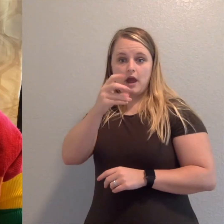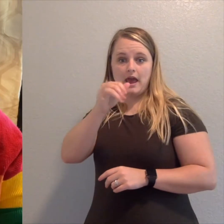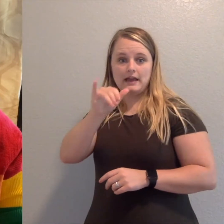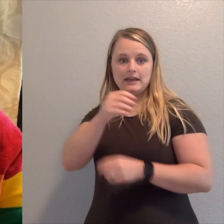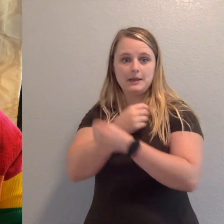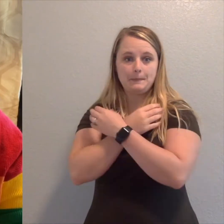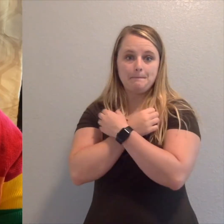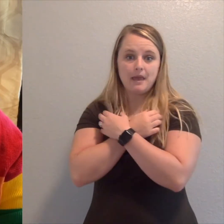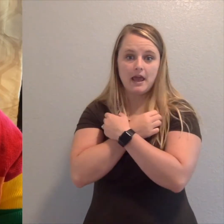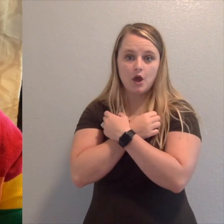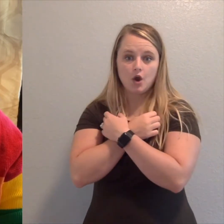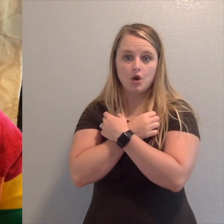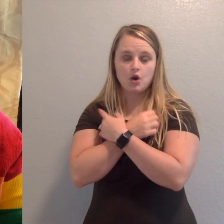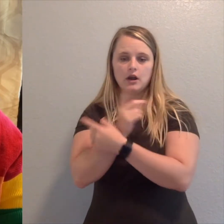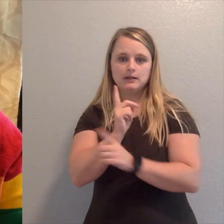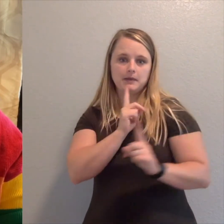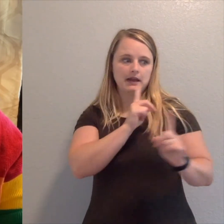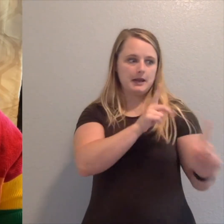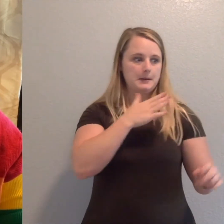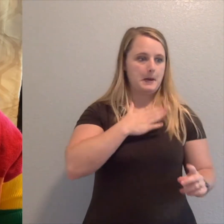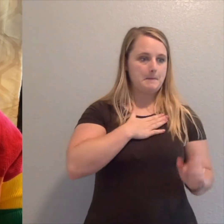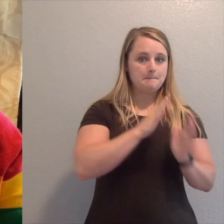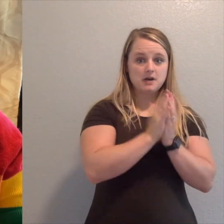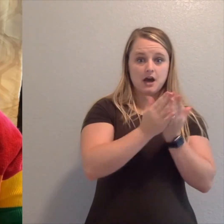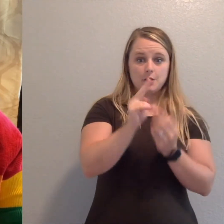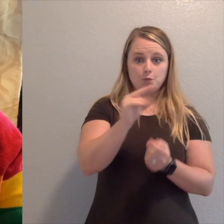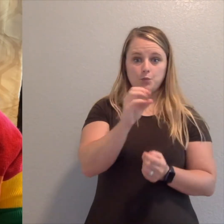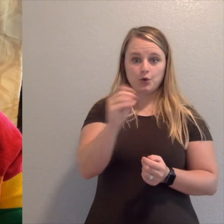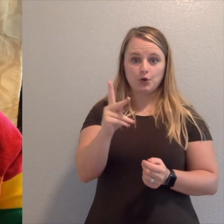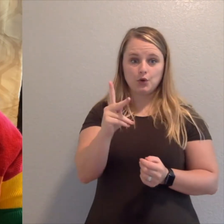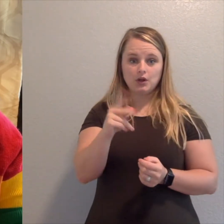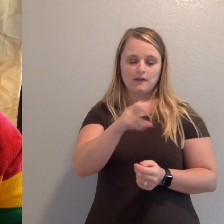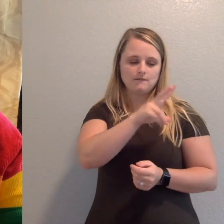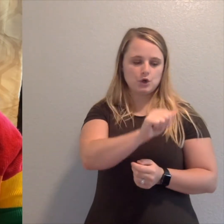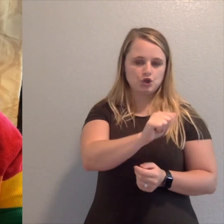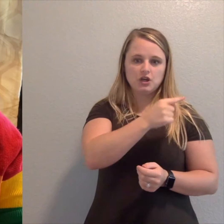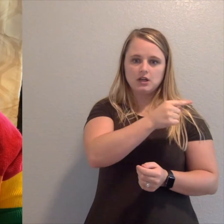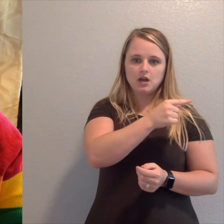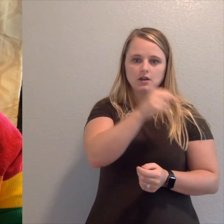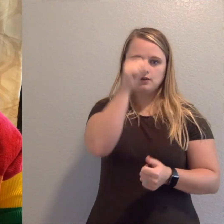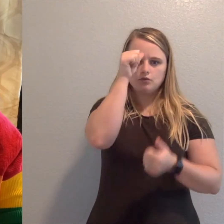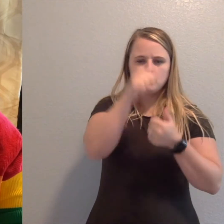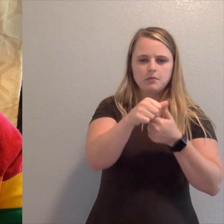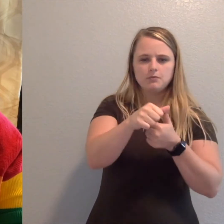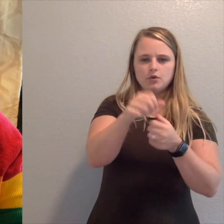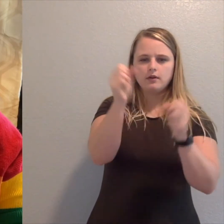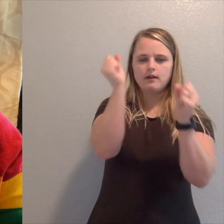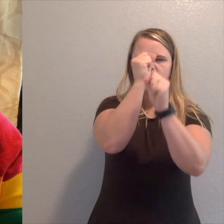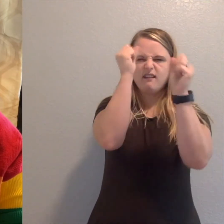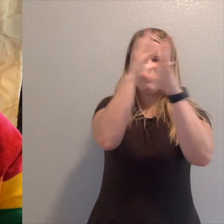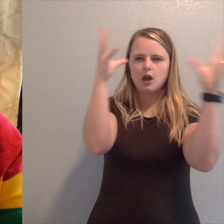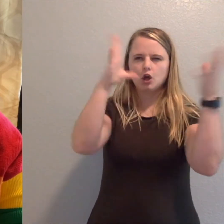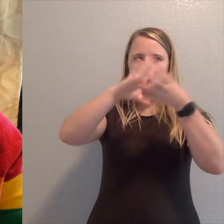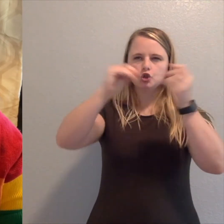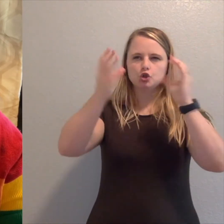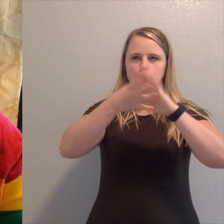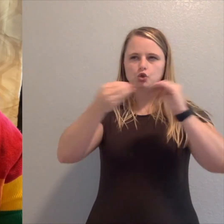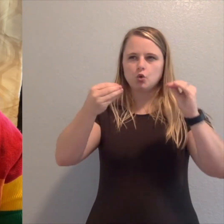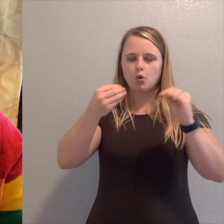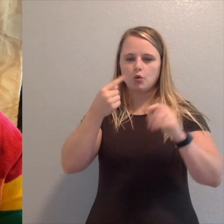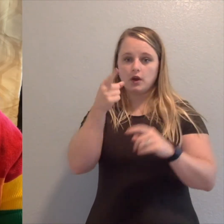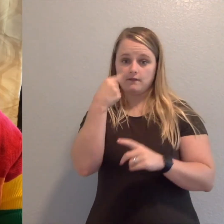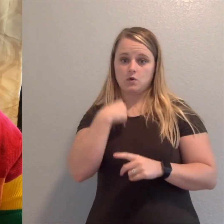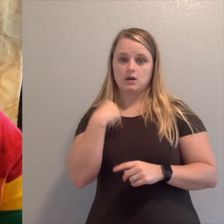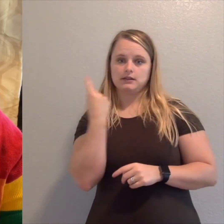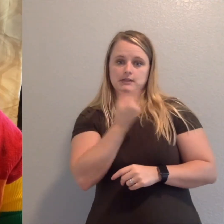at my book nook in Virginia, and he is remembering a story for us about a